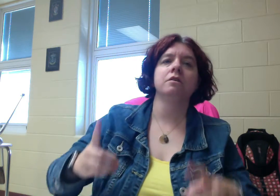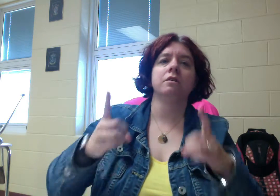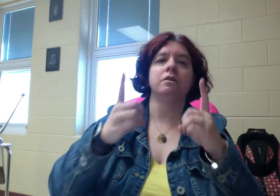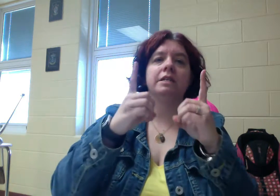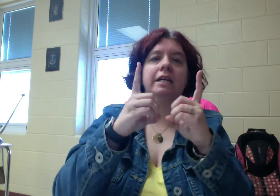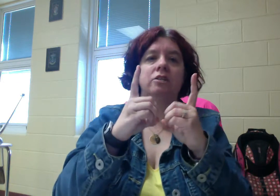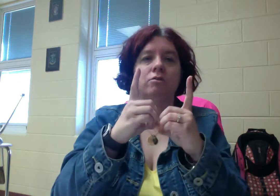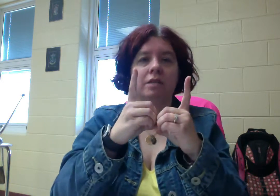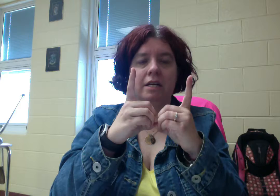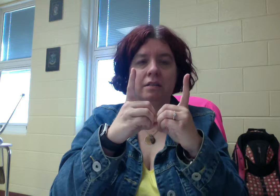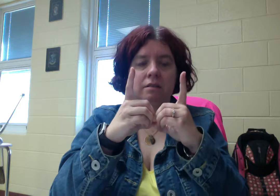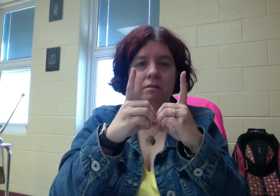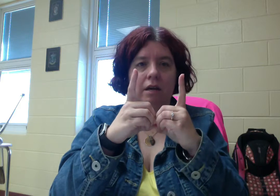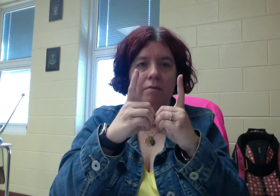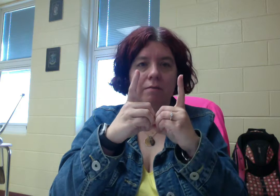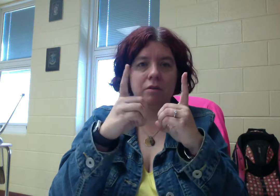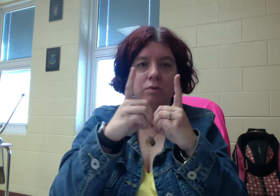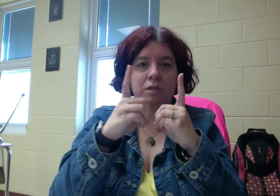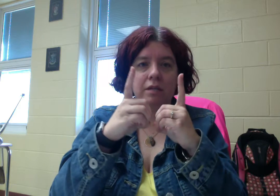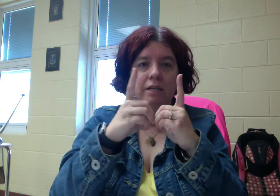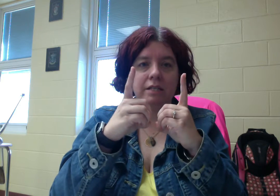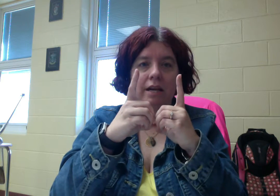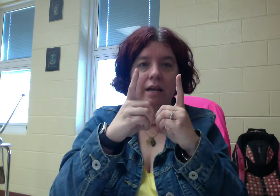you take 2 Ds. Okay, remember this was the sign to date.